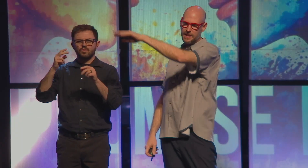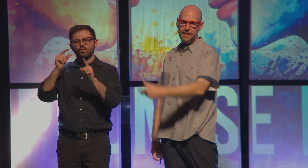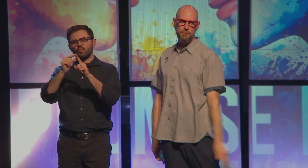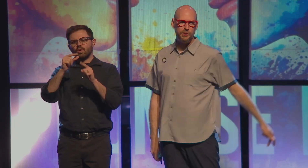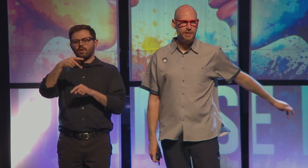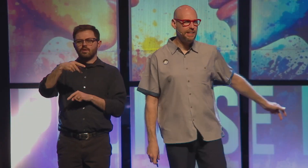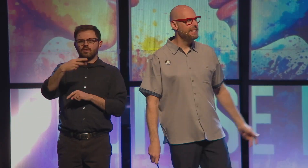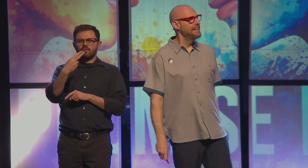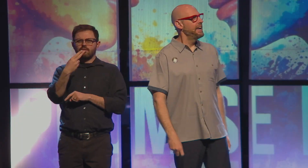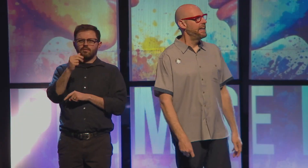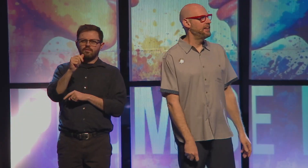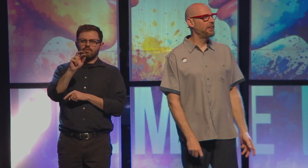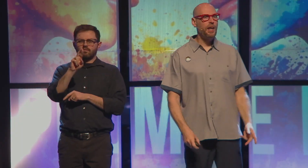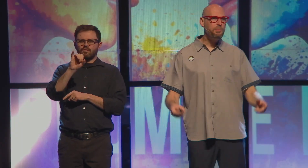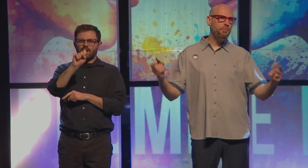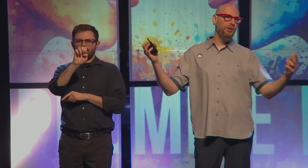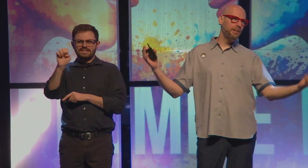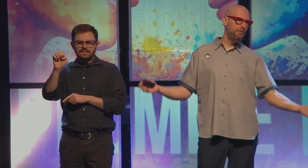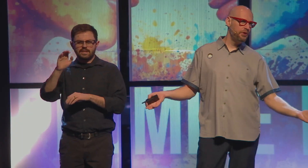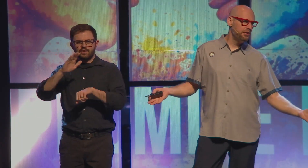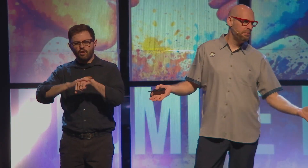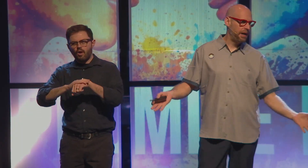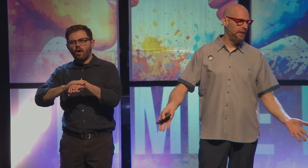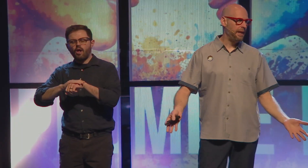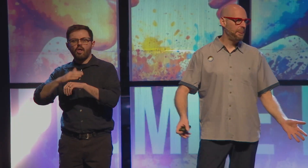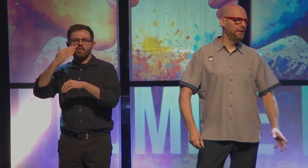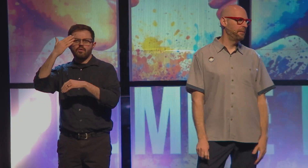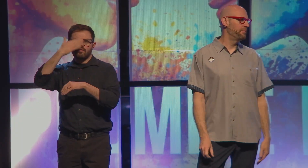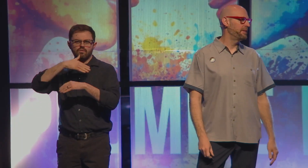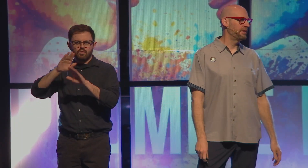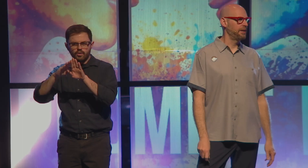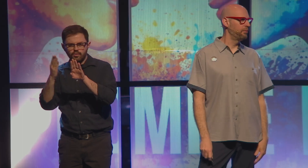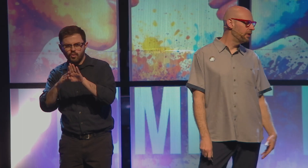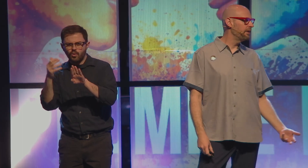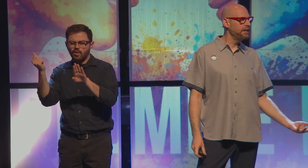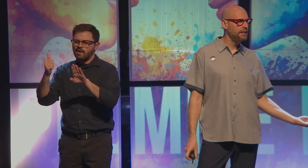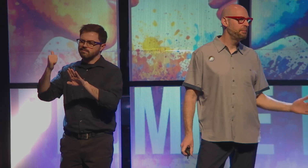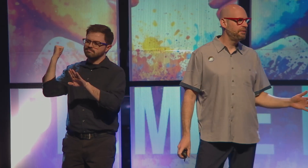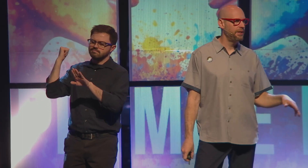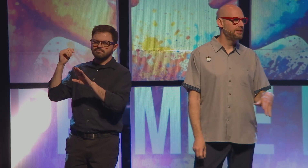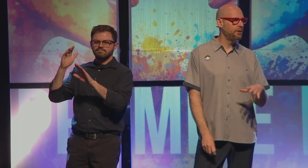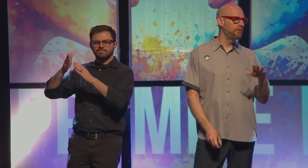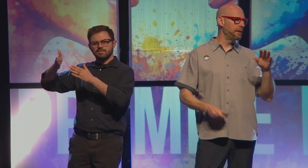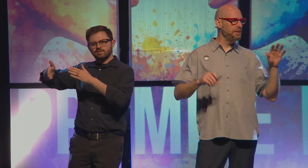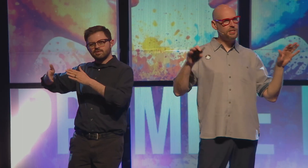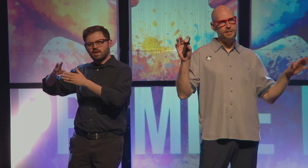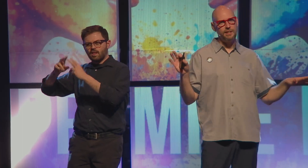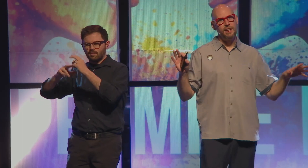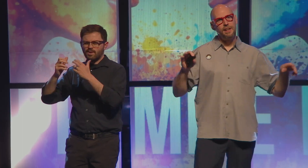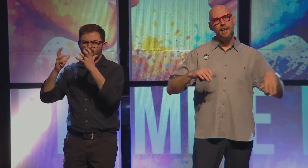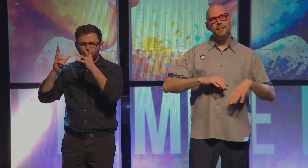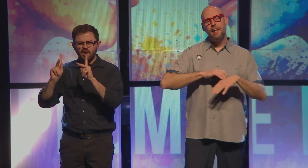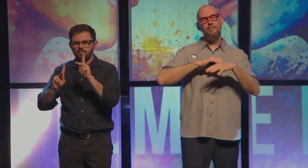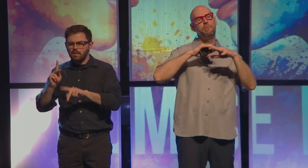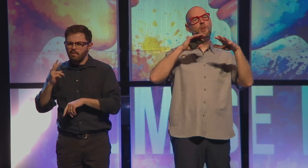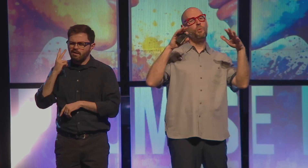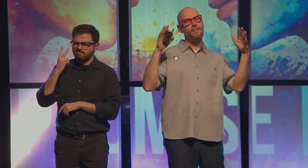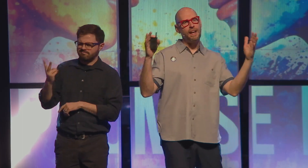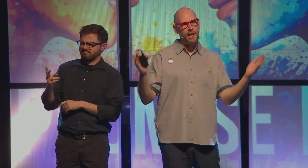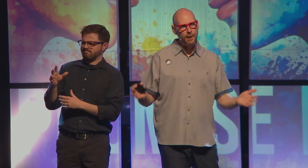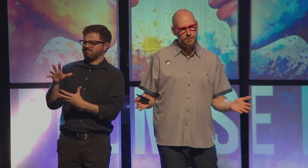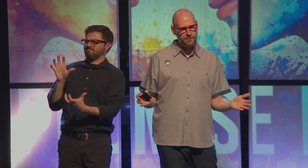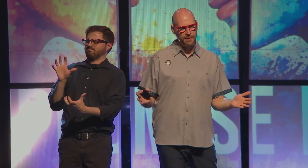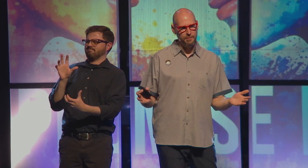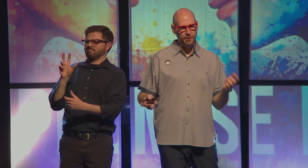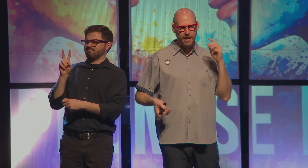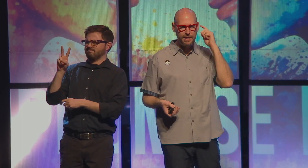and on the side of the building. And a lot of people are confused by that. They're like, we're anything but Pharisee. So let me just let everybody know where